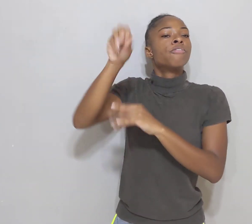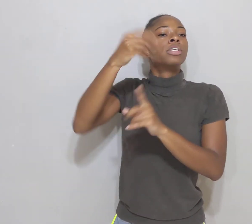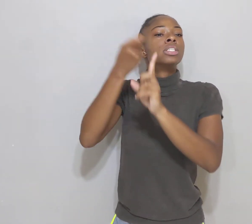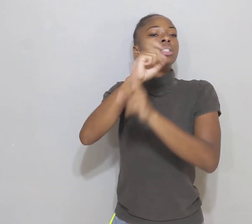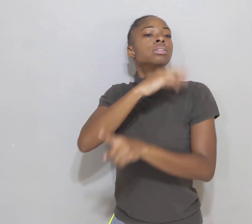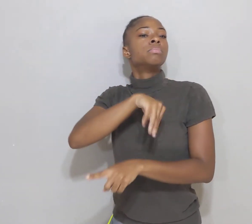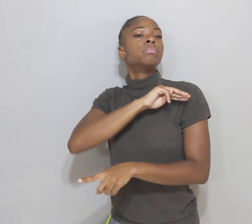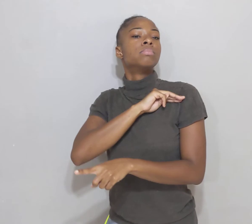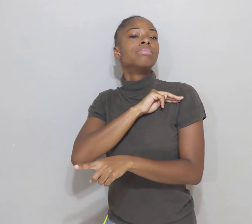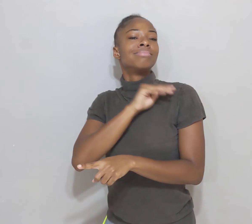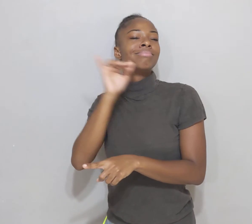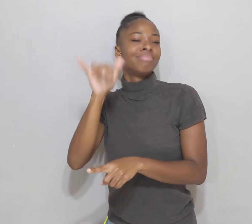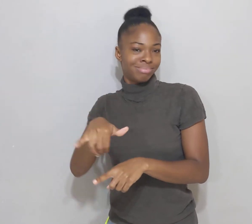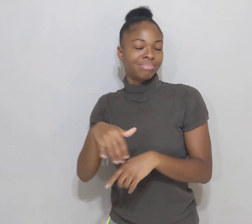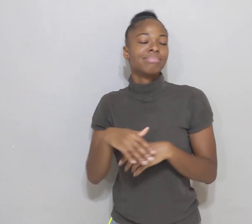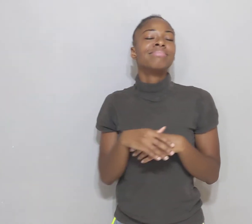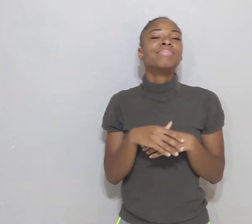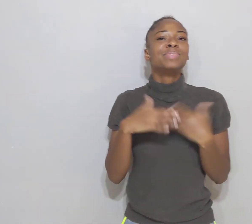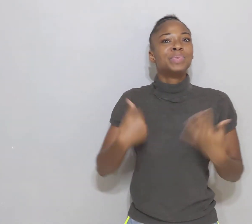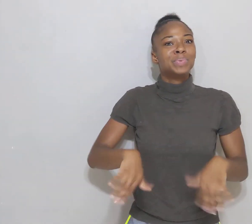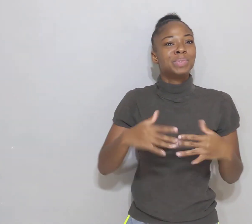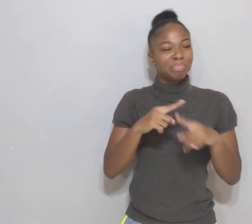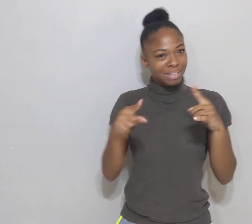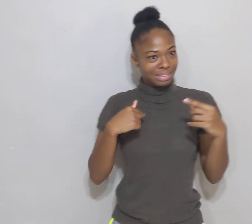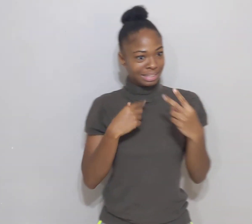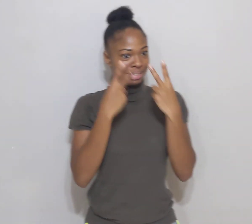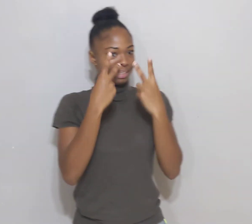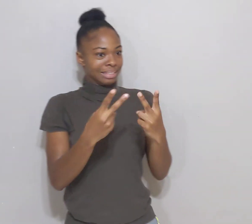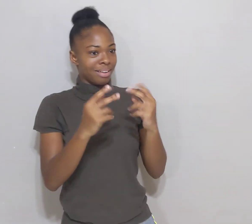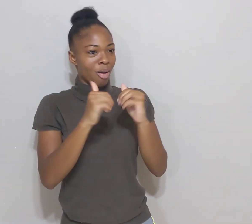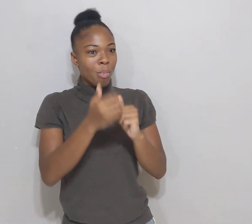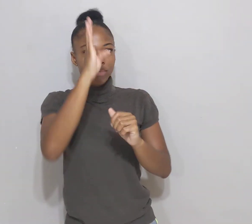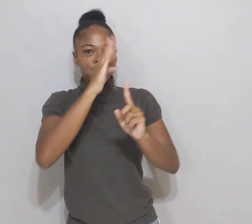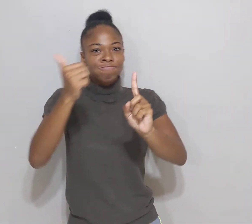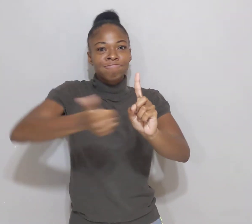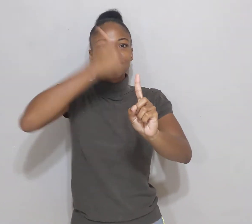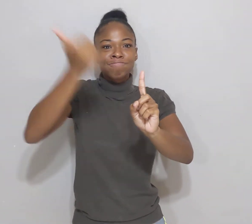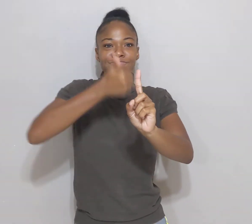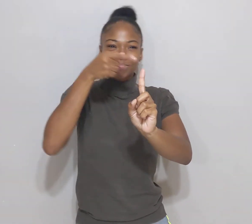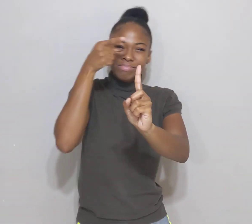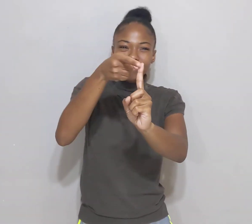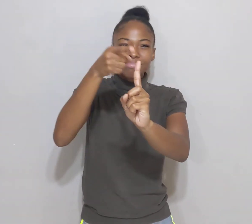interestingly enough, knew some of God's word because another missionary had come before.